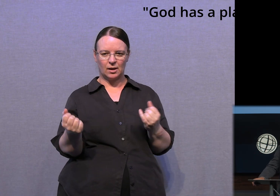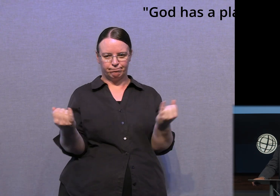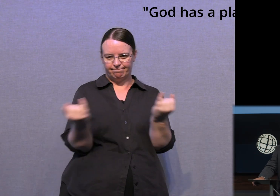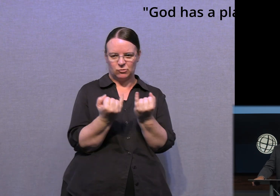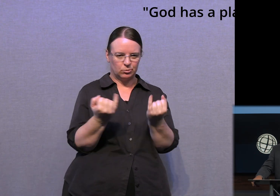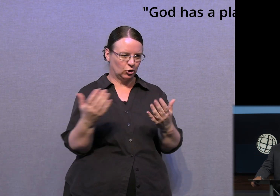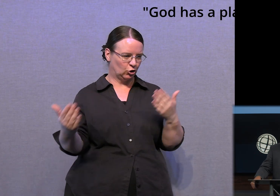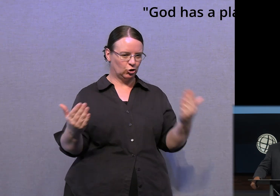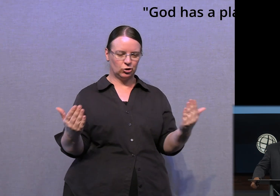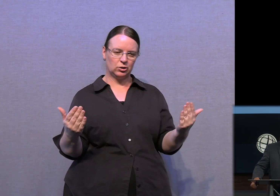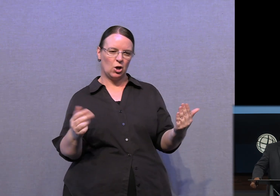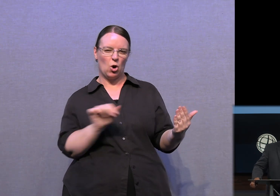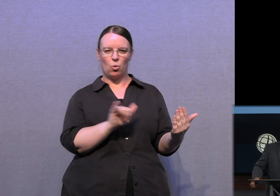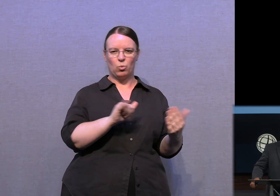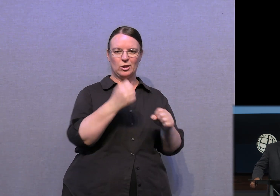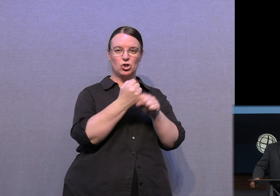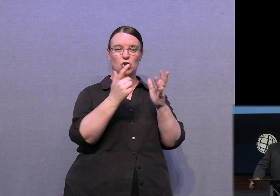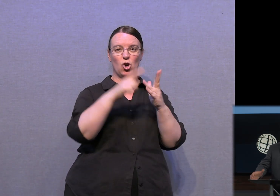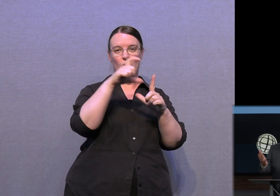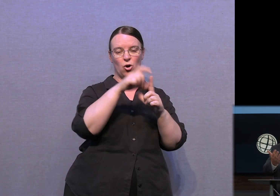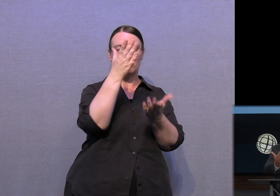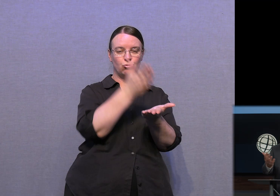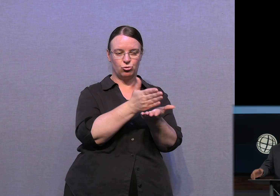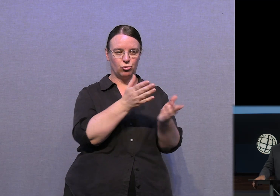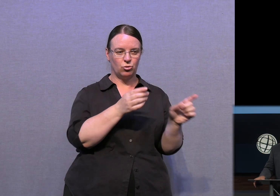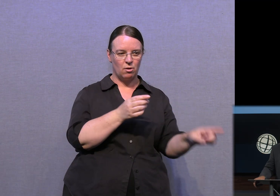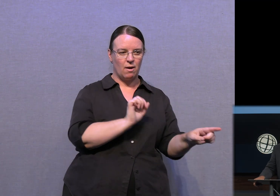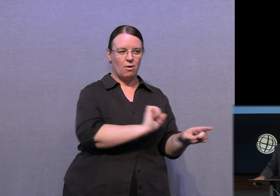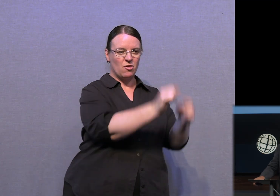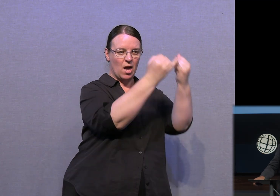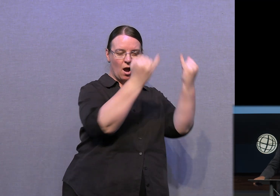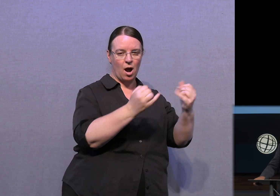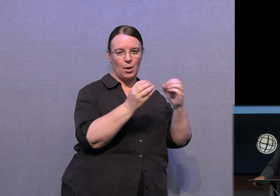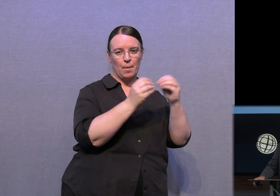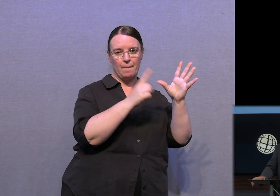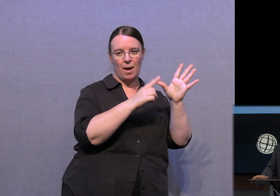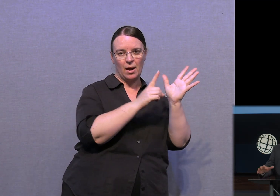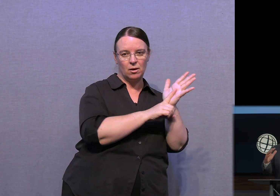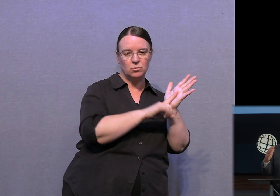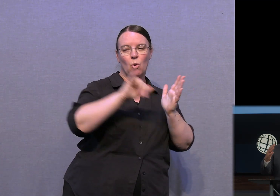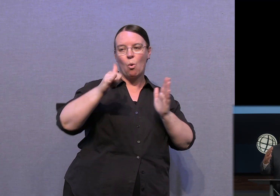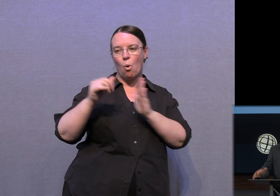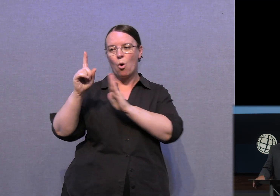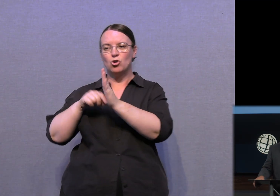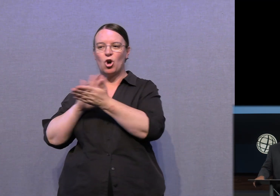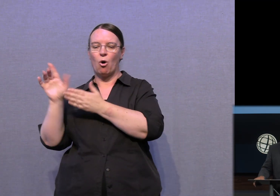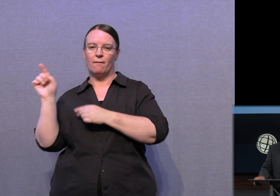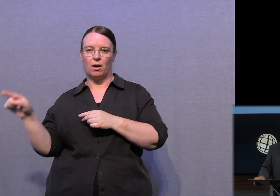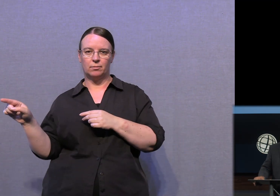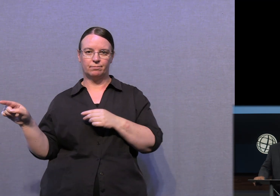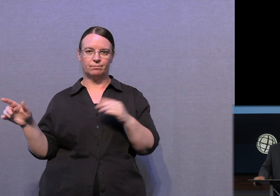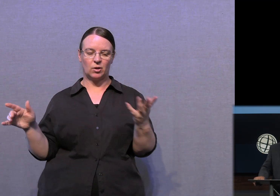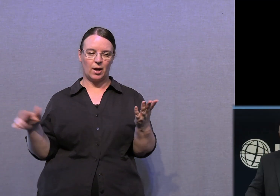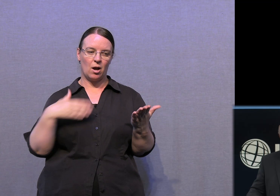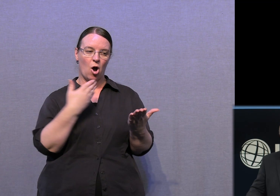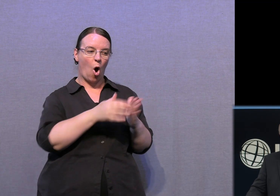or is it Jehovah, Yahweh? And they were on Mount Carmel, which was known as the home of the god